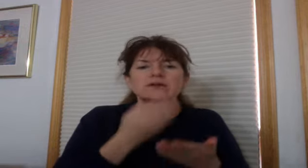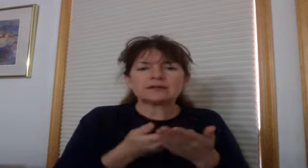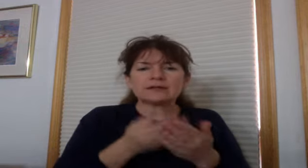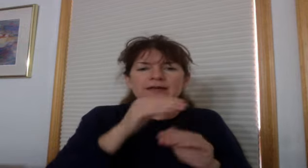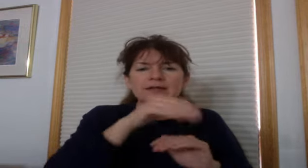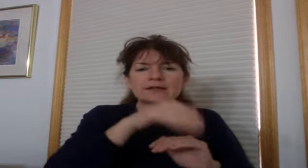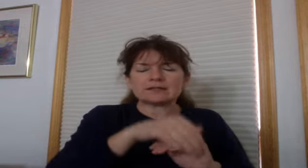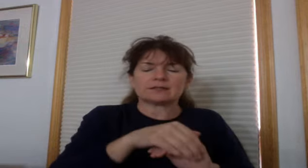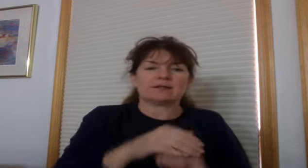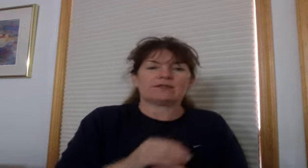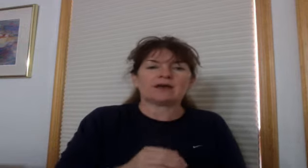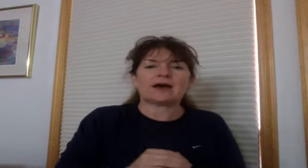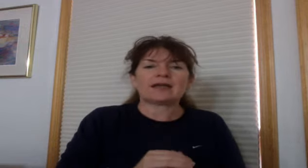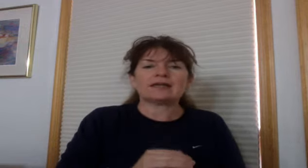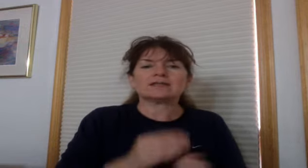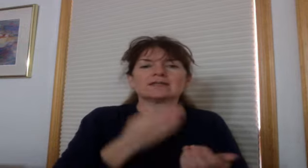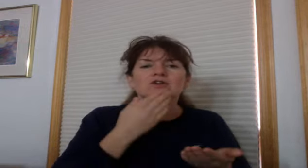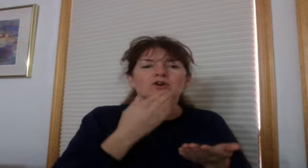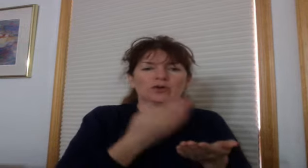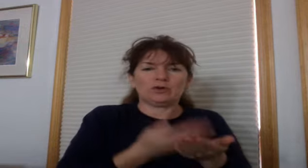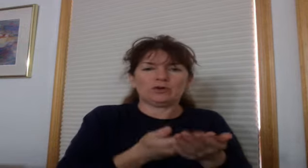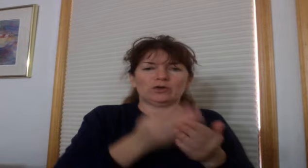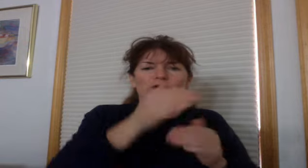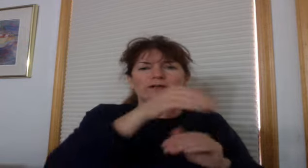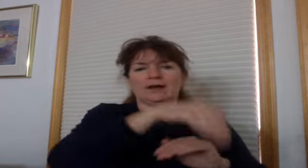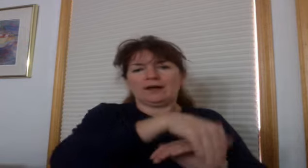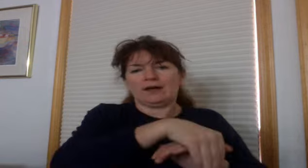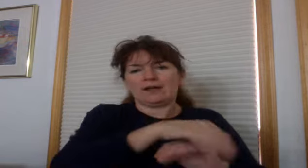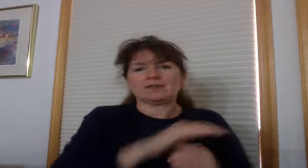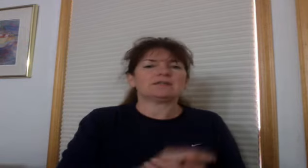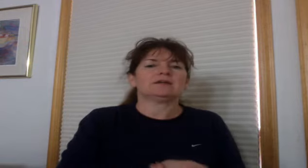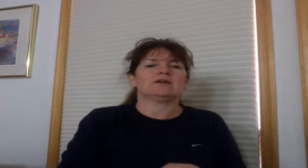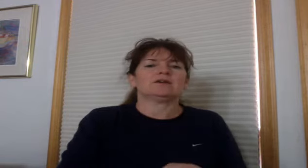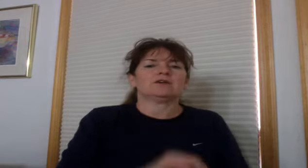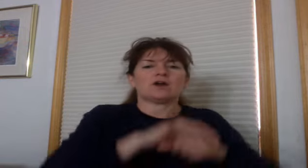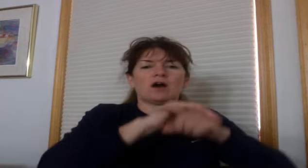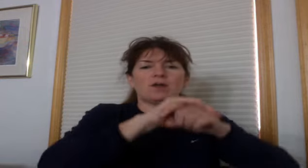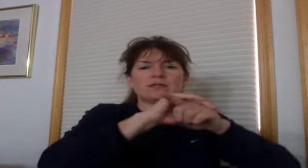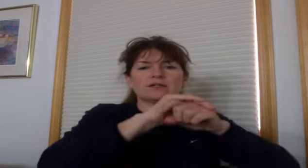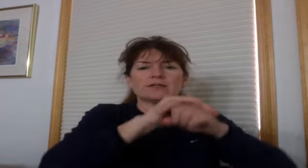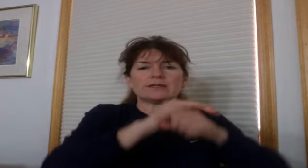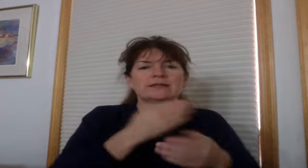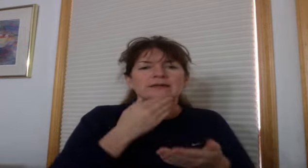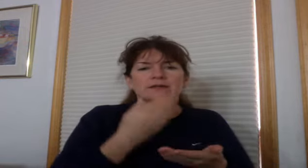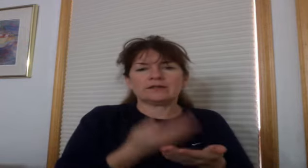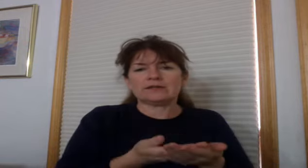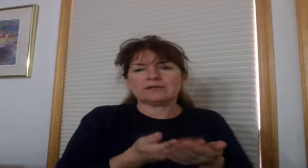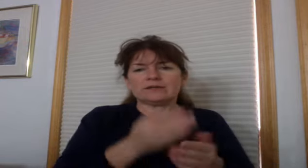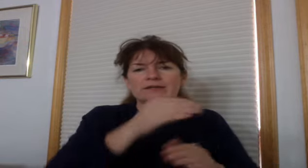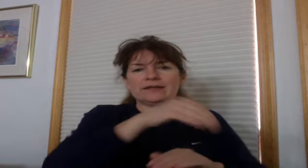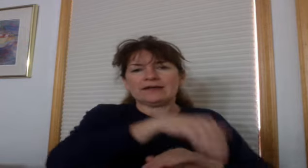good night. The hyena says, good night. The armadillo says, good night.